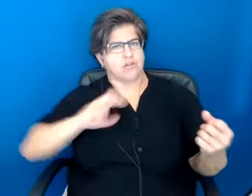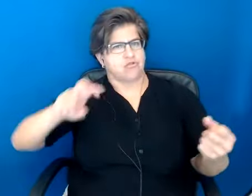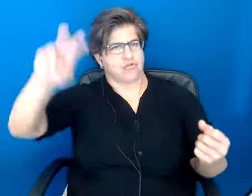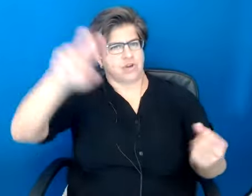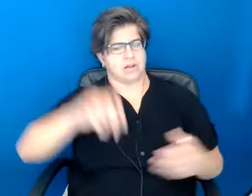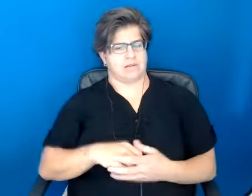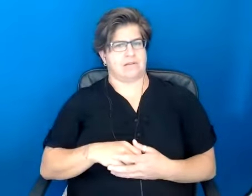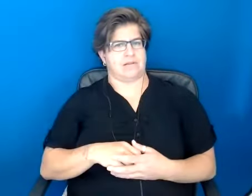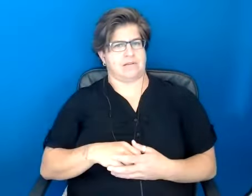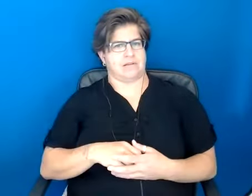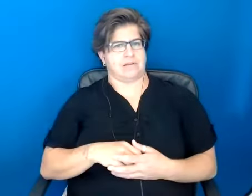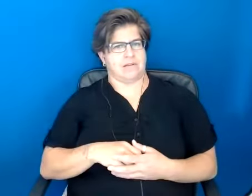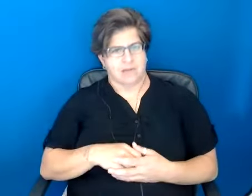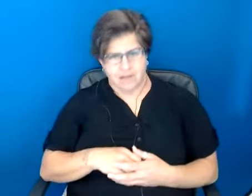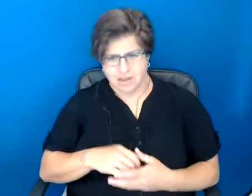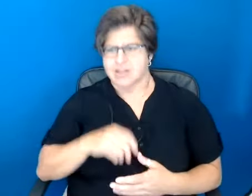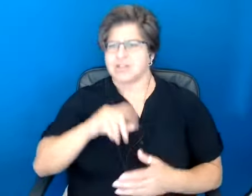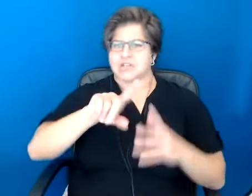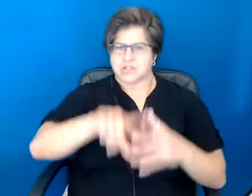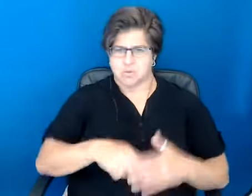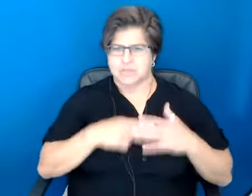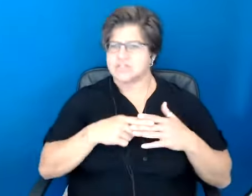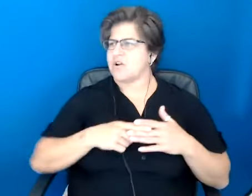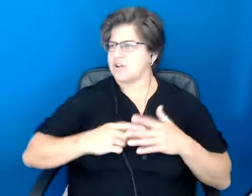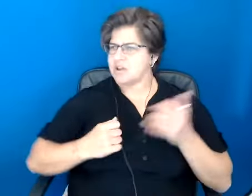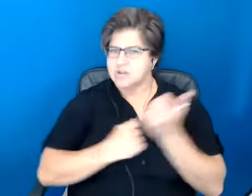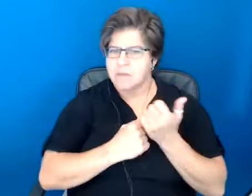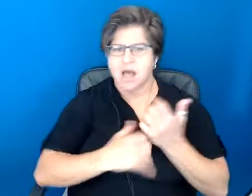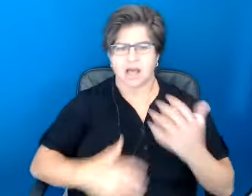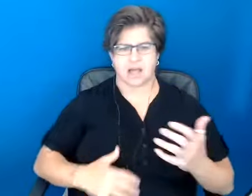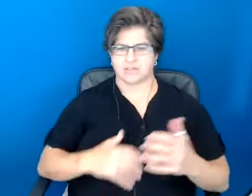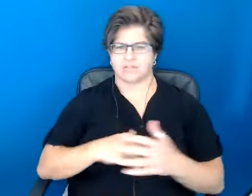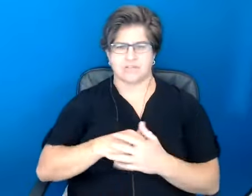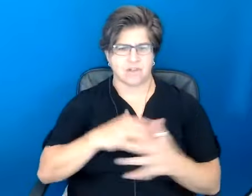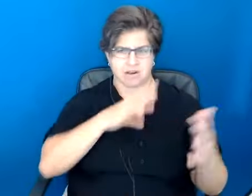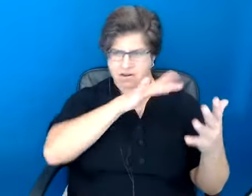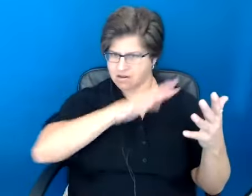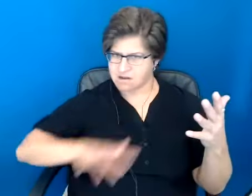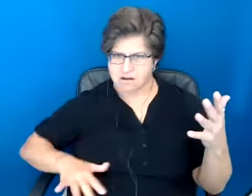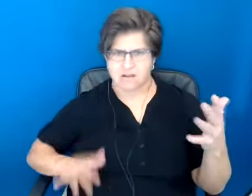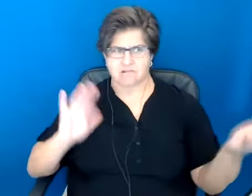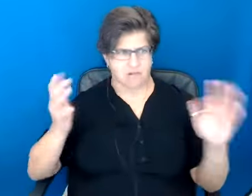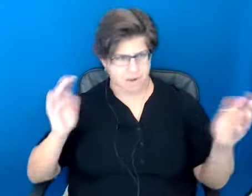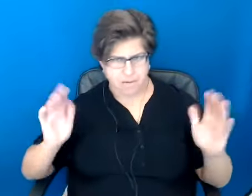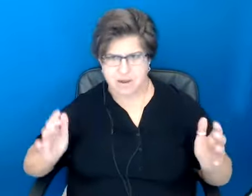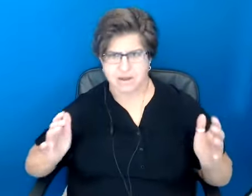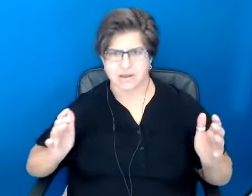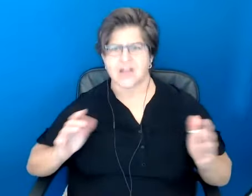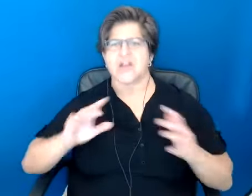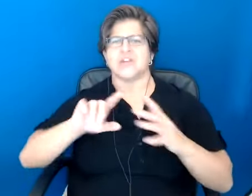sudden, I had let go of him. And all of a sudden, he's joined me. So, do you know, I've heard it said in Al-Anon before, we start picking